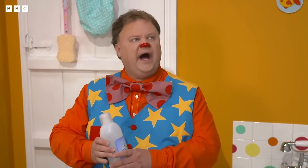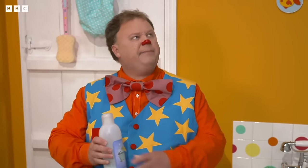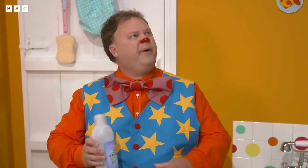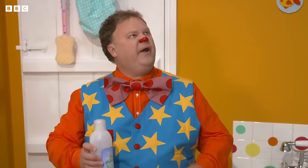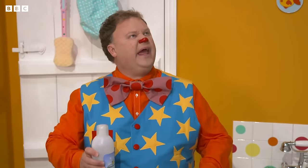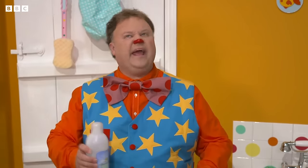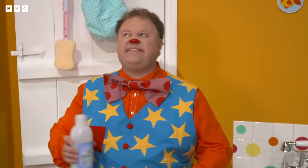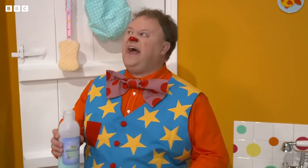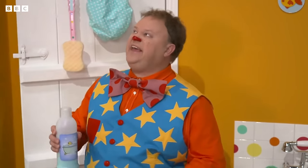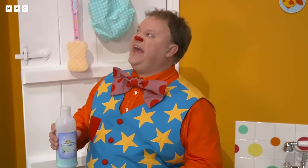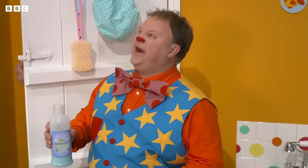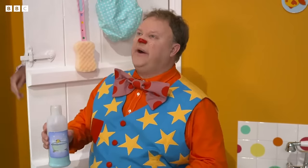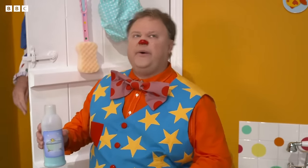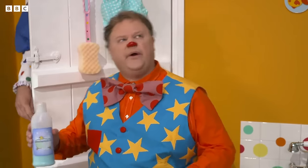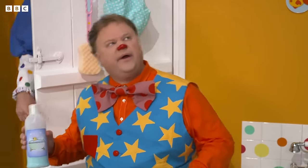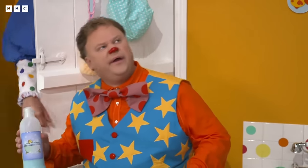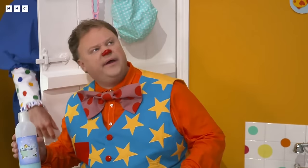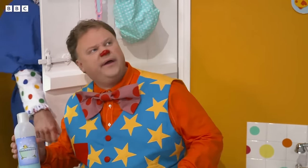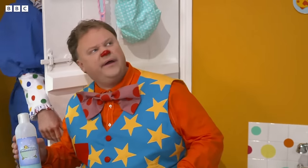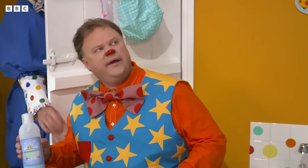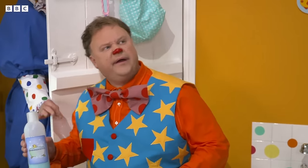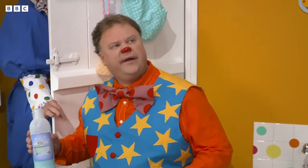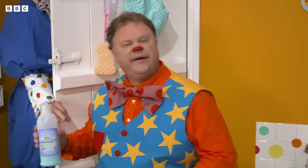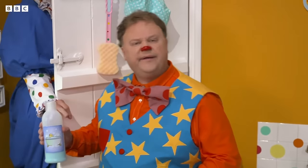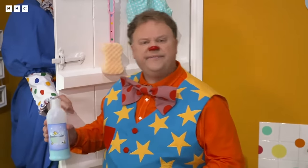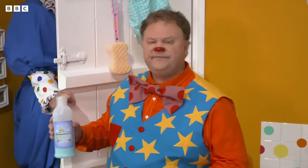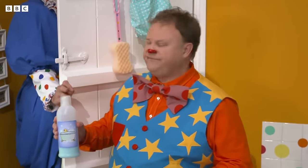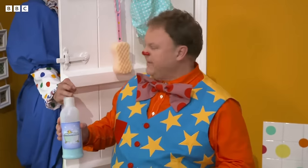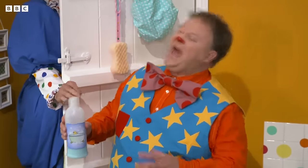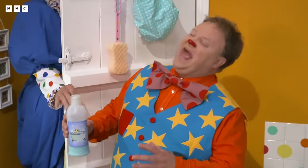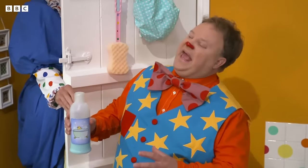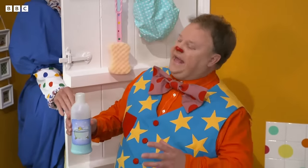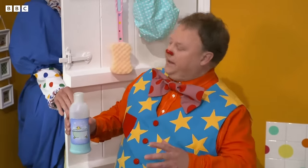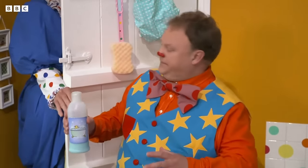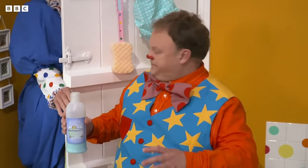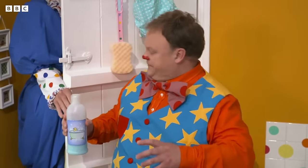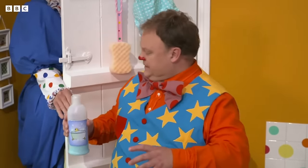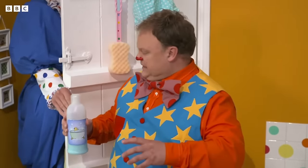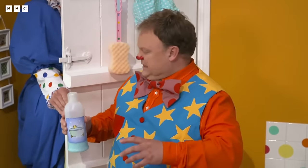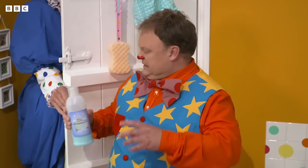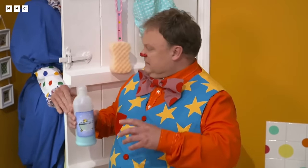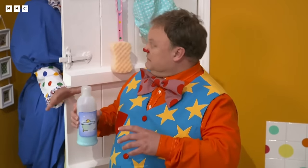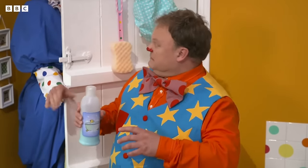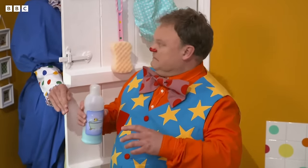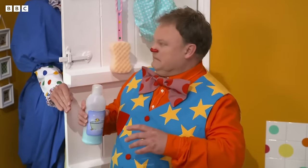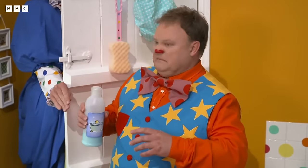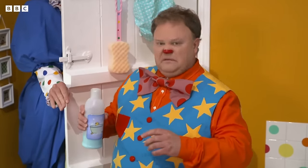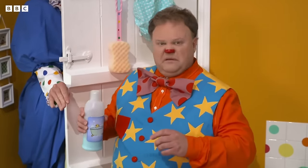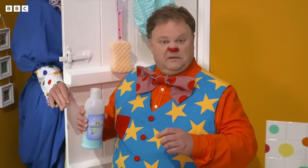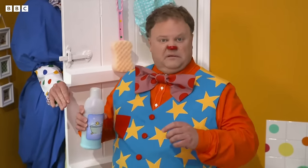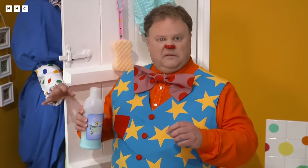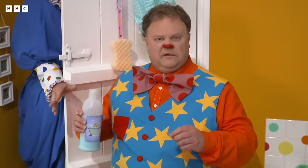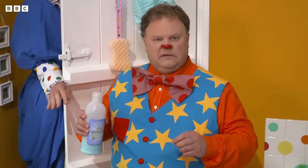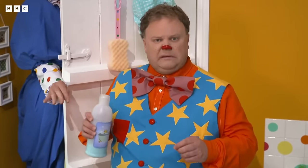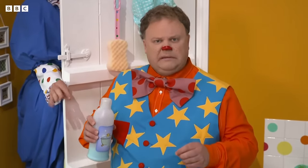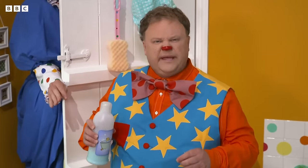Aunt Polly, is that you? Yes, Mr. Tumble. Hey! I'm looking for my sponge cake. Have you seen it?